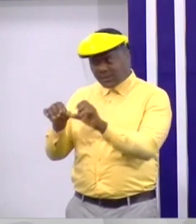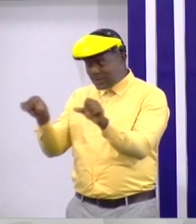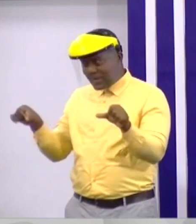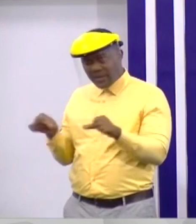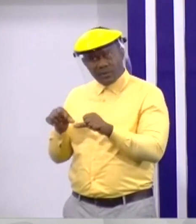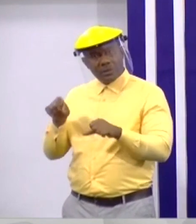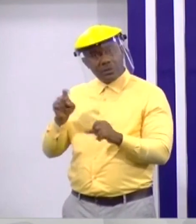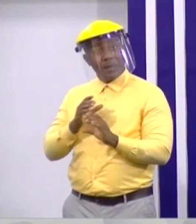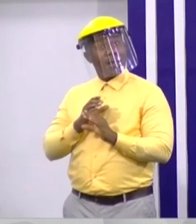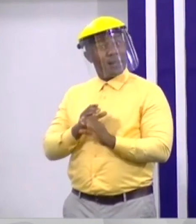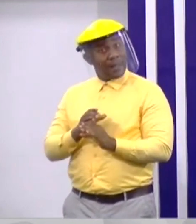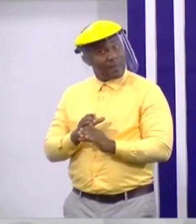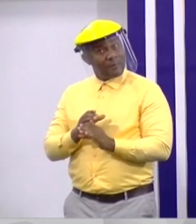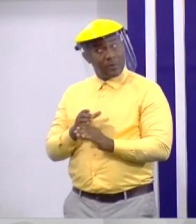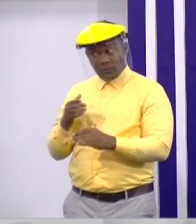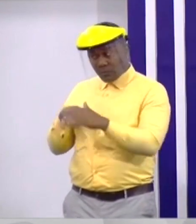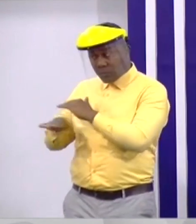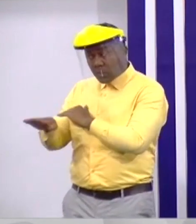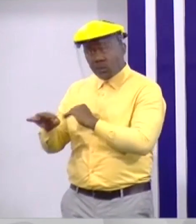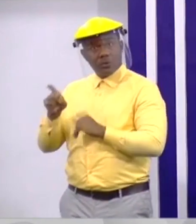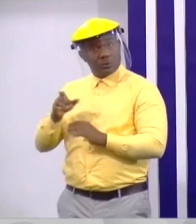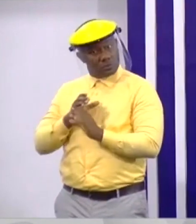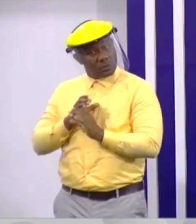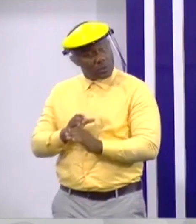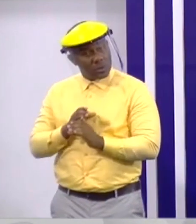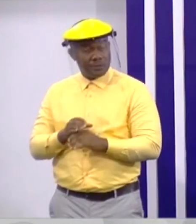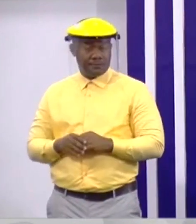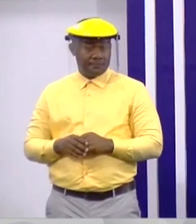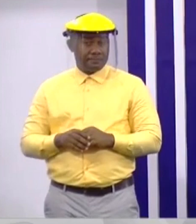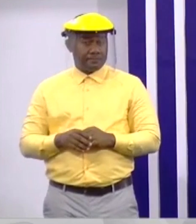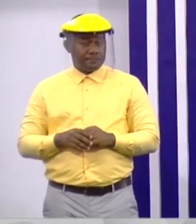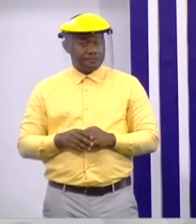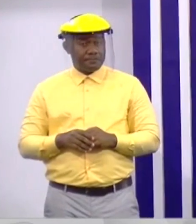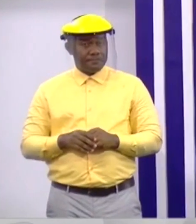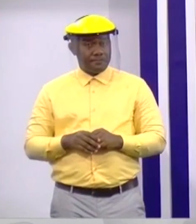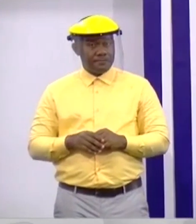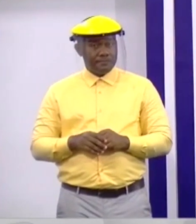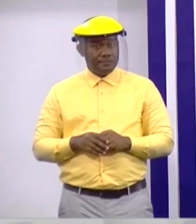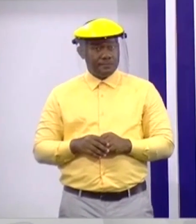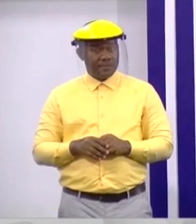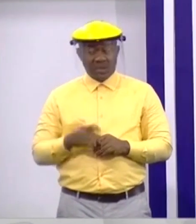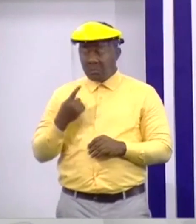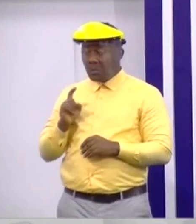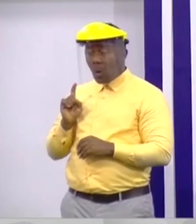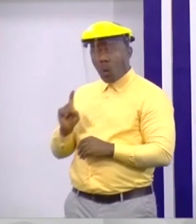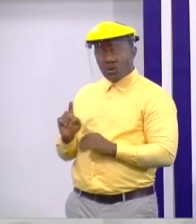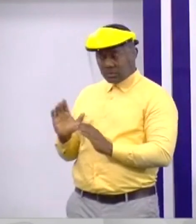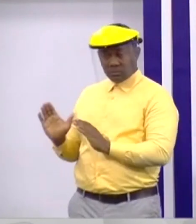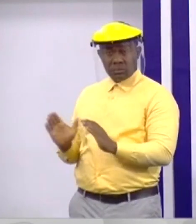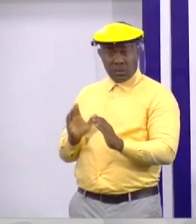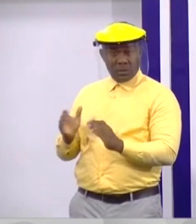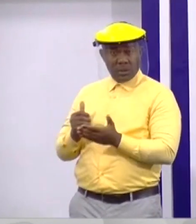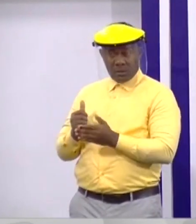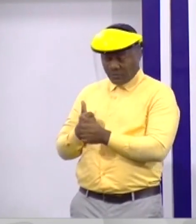also creating the necessary protocols and enforcing some strict